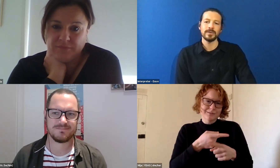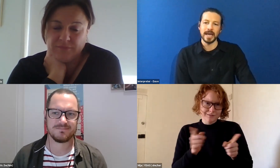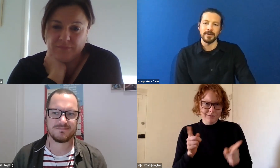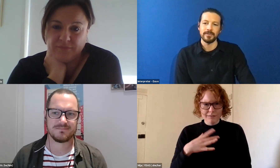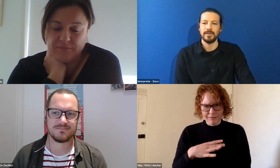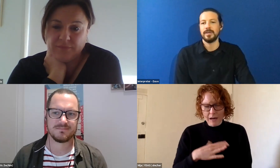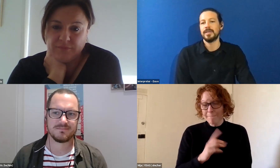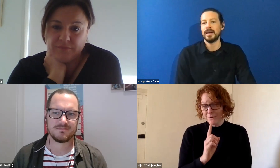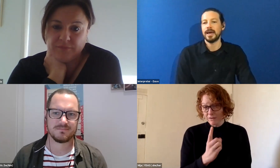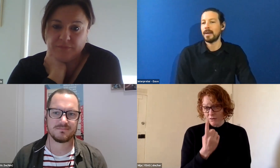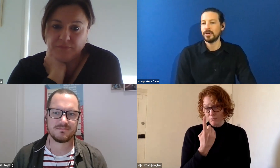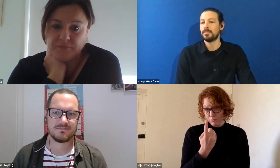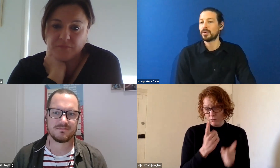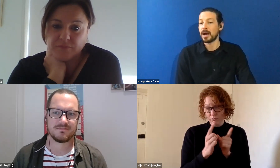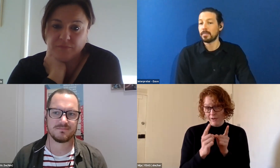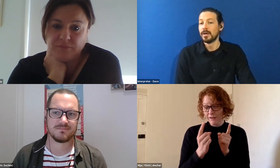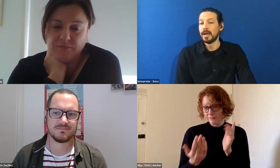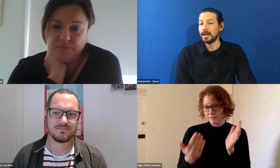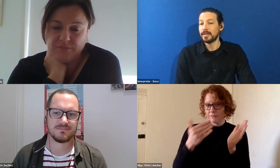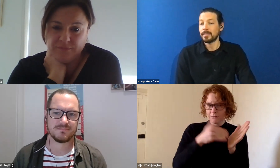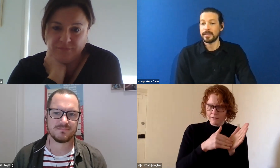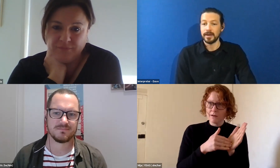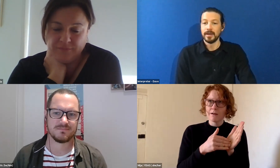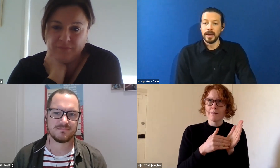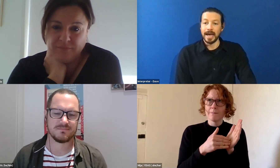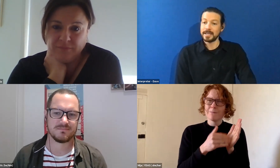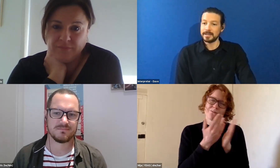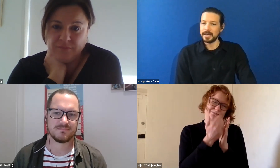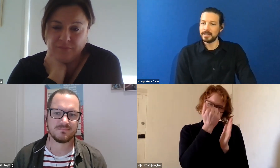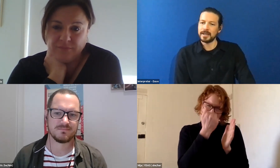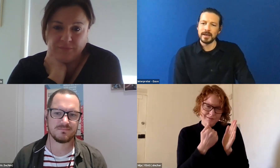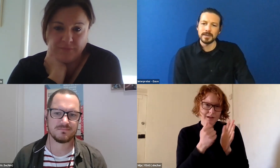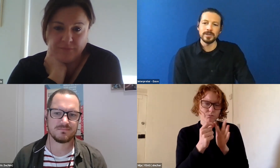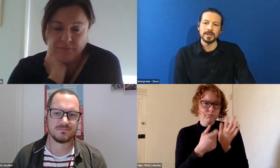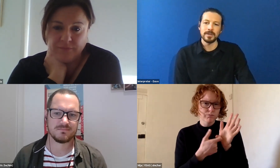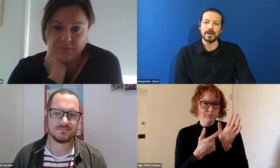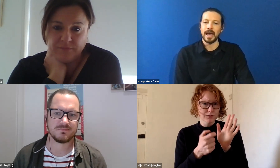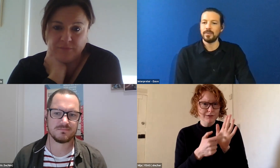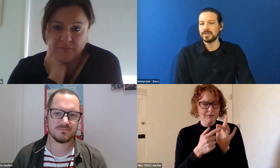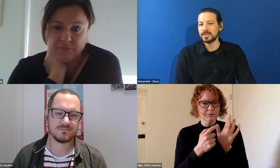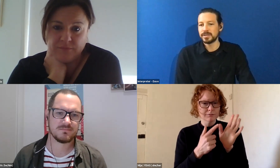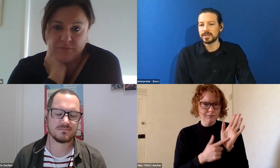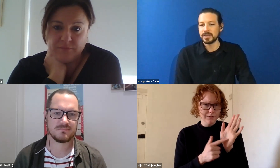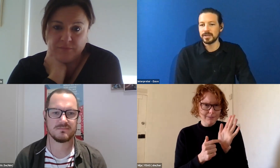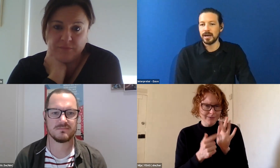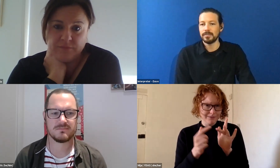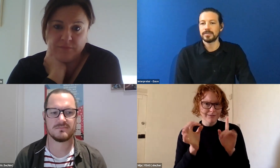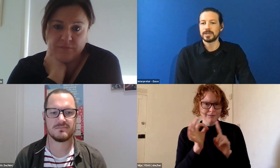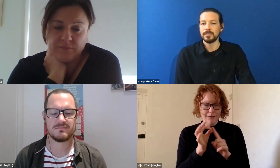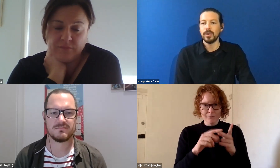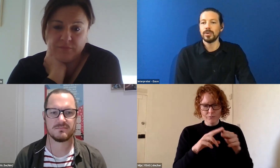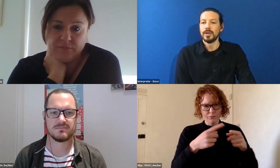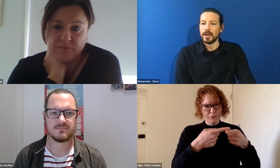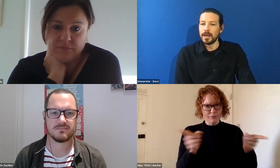and that people can feel safe. Then they're happy to bring up anything about their access needs. And I suppose something I could add, which is just